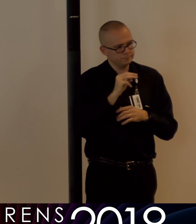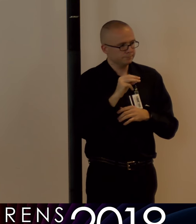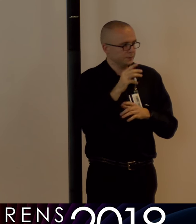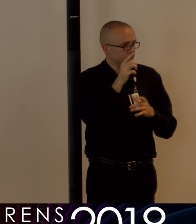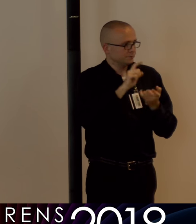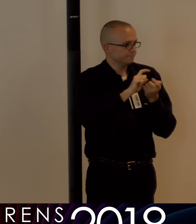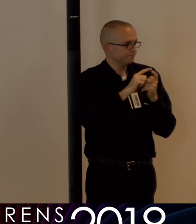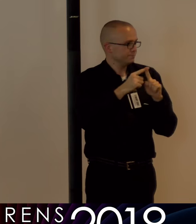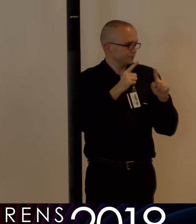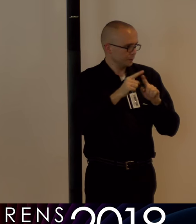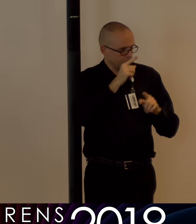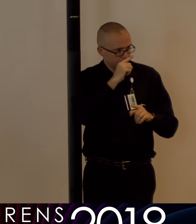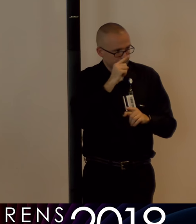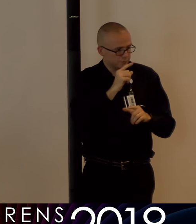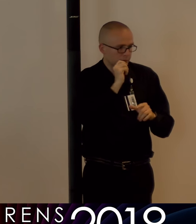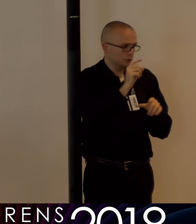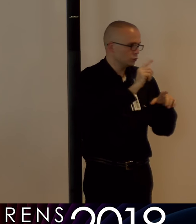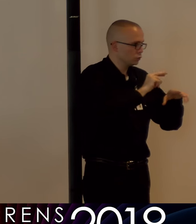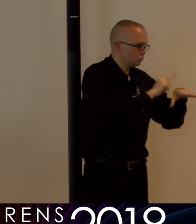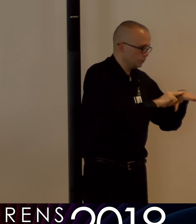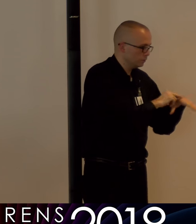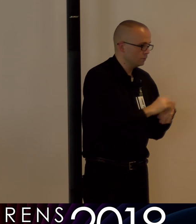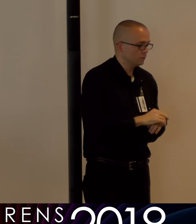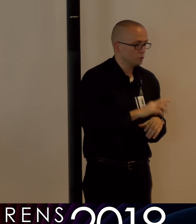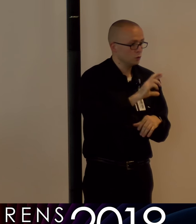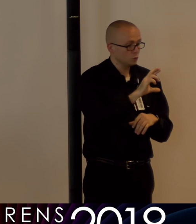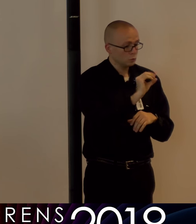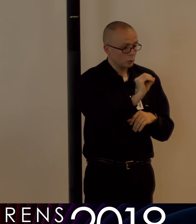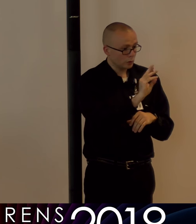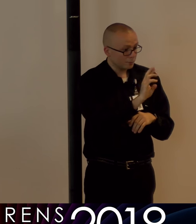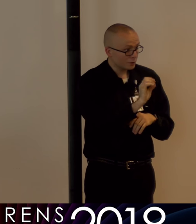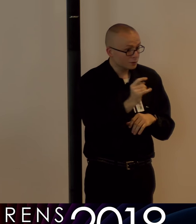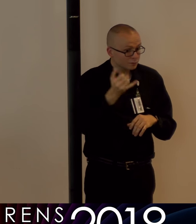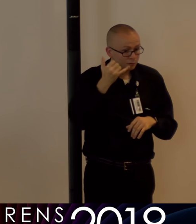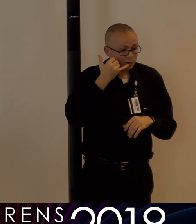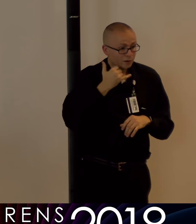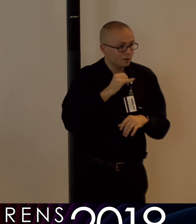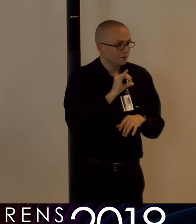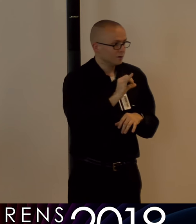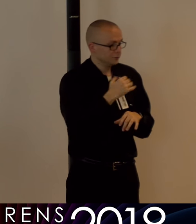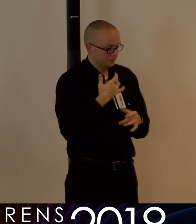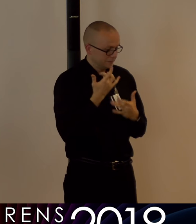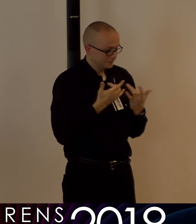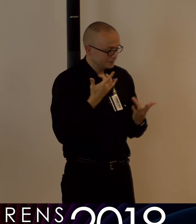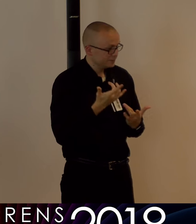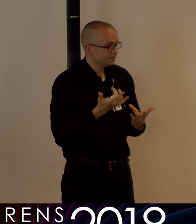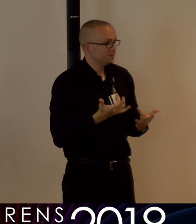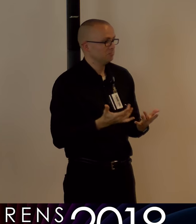opposed to the normal one. And Robert called me and said, oh my gosh, this is really exciting.